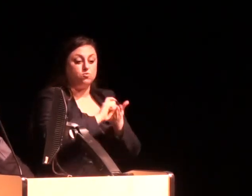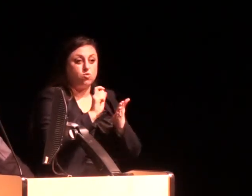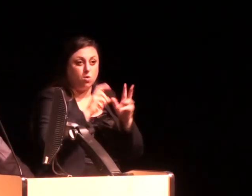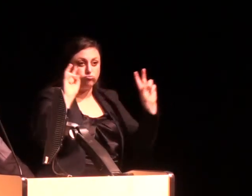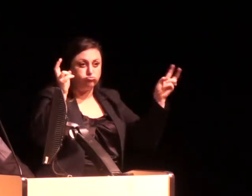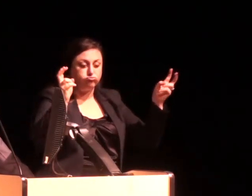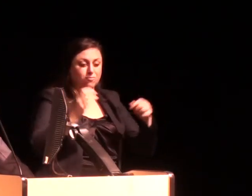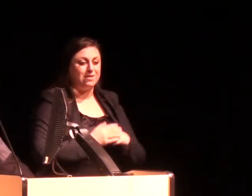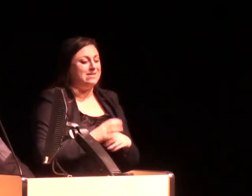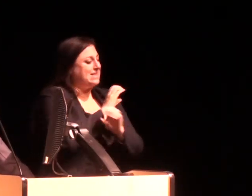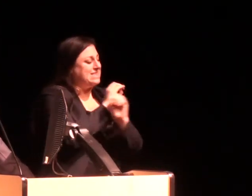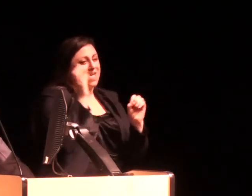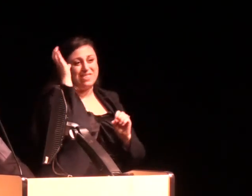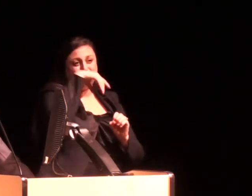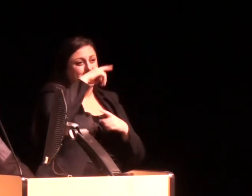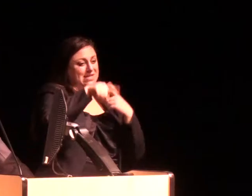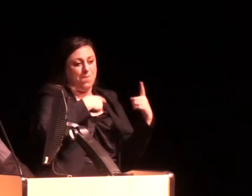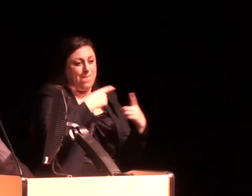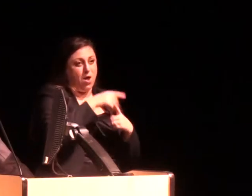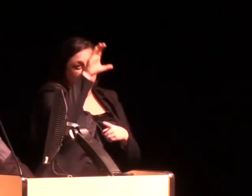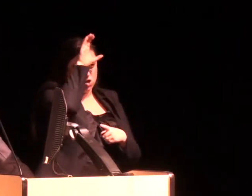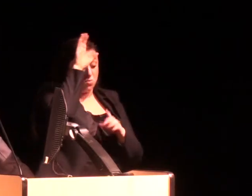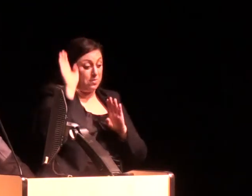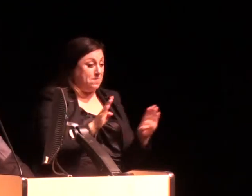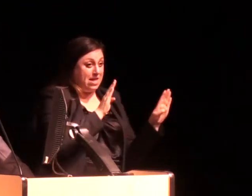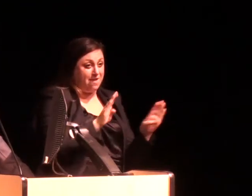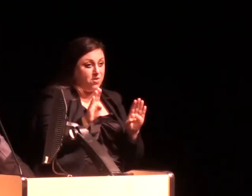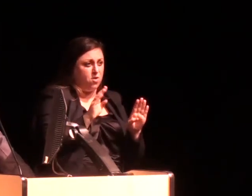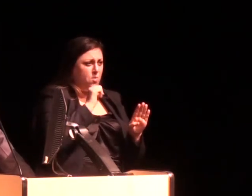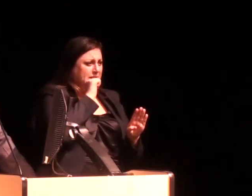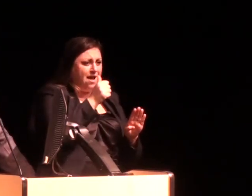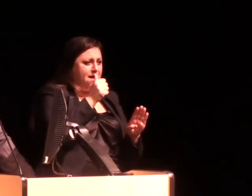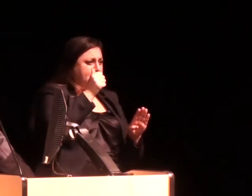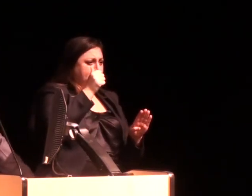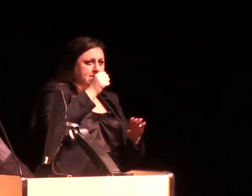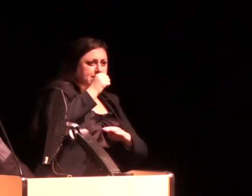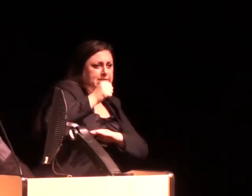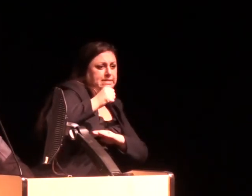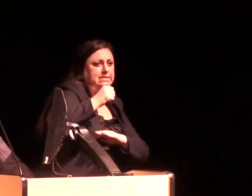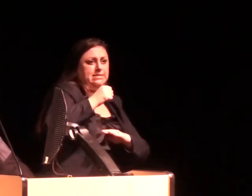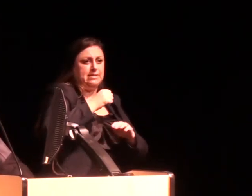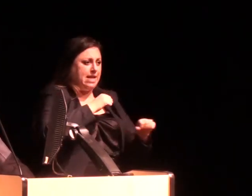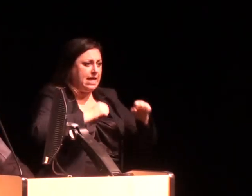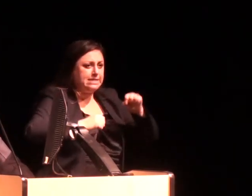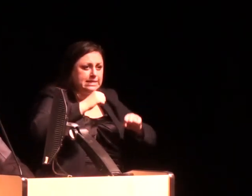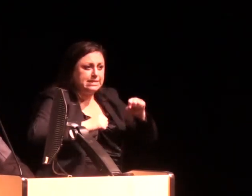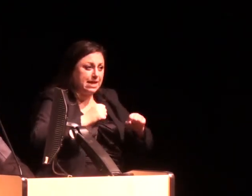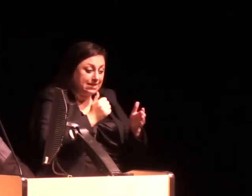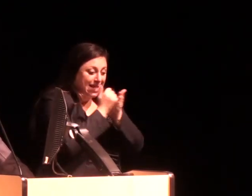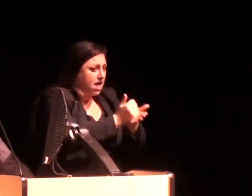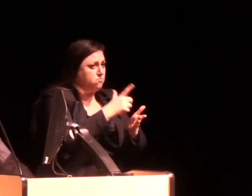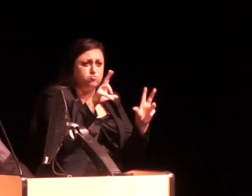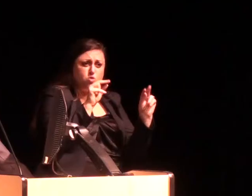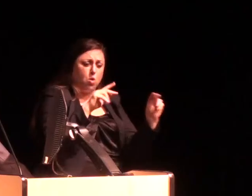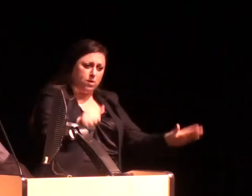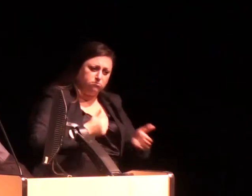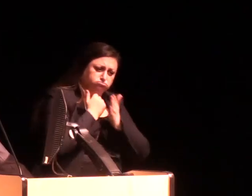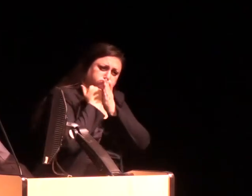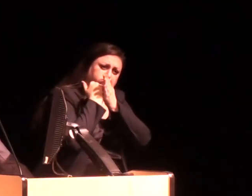strange about the behavior of Cuba, which did not hesitate to offer the people of the United States the immediate dispatch